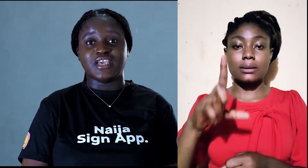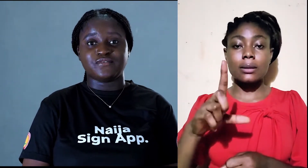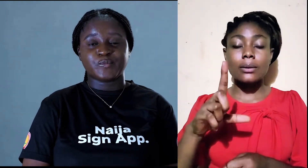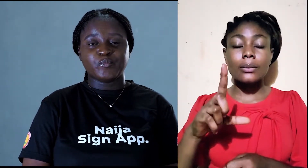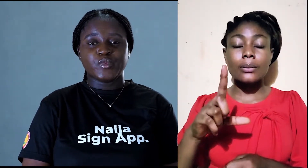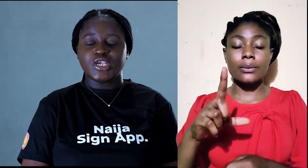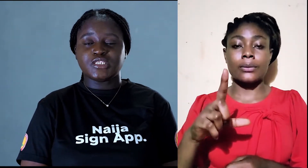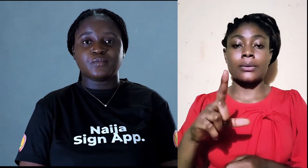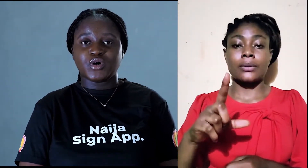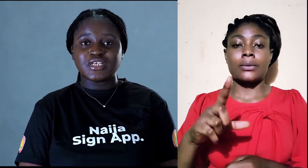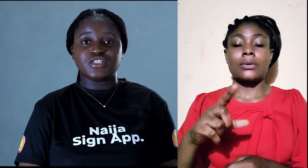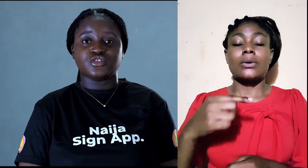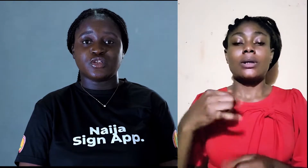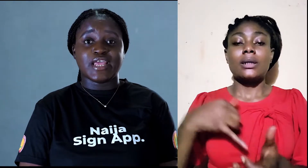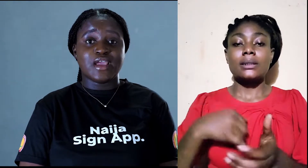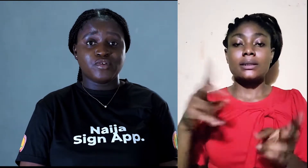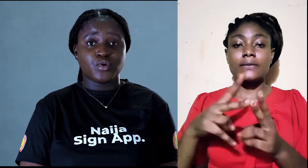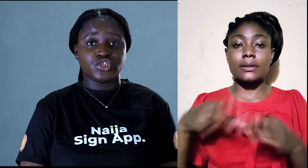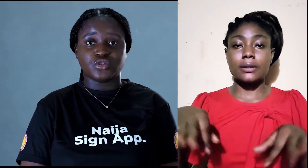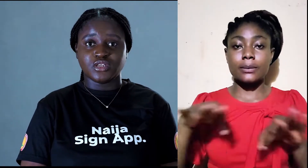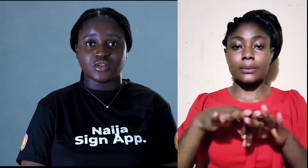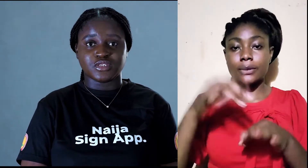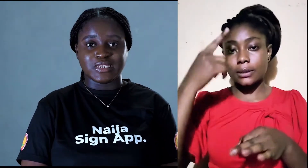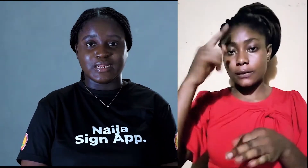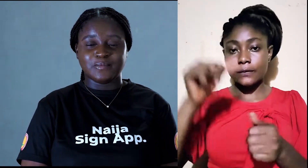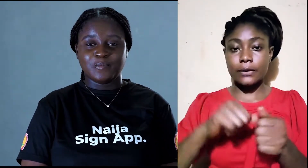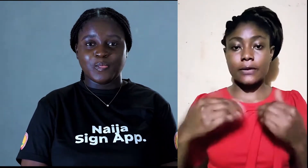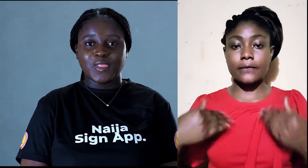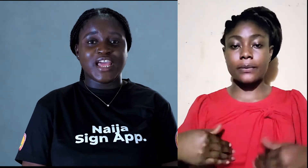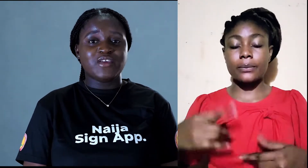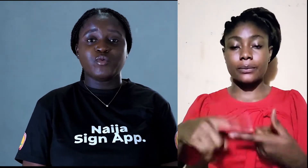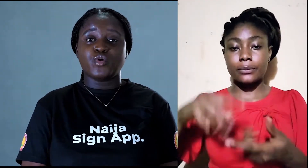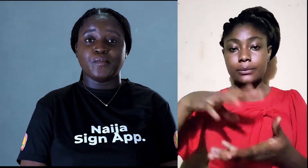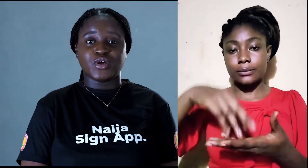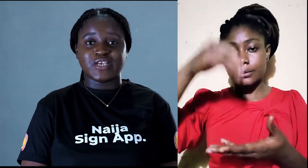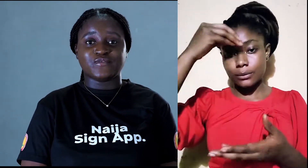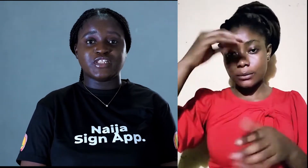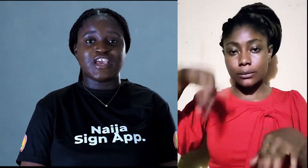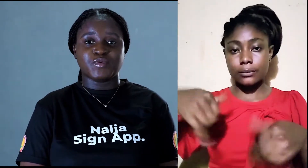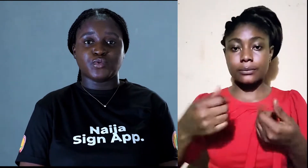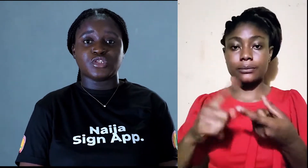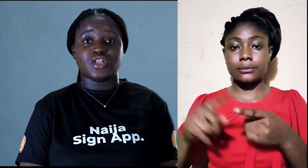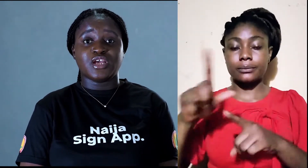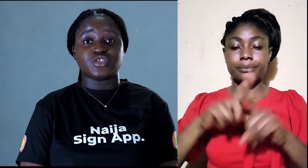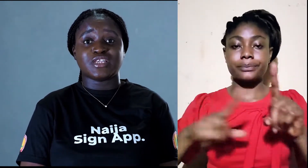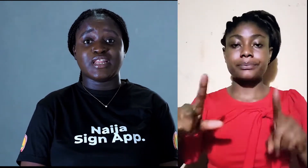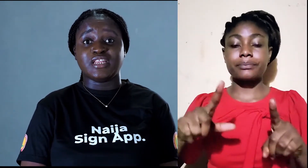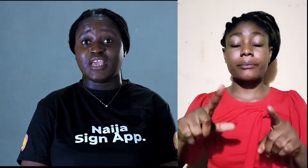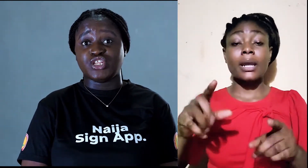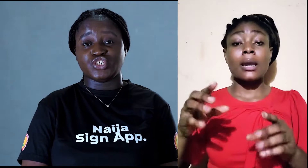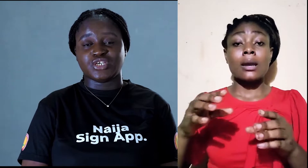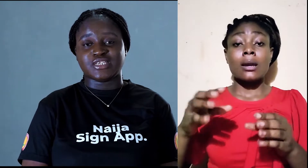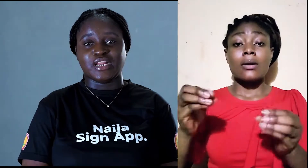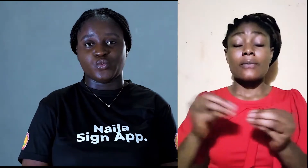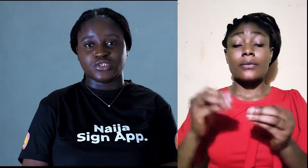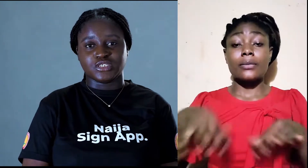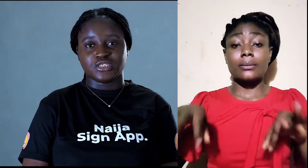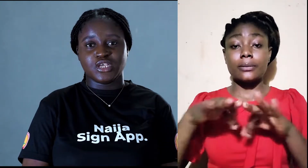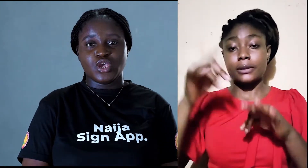Friendship of the Deaf, it is important to know that everybody should learn how to sign. And even more important for deaf people to learn how to sign with their